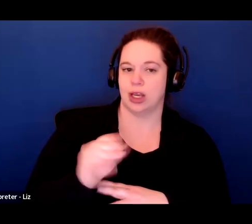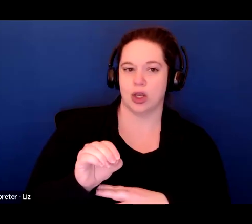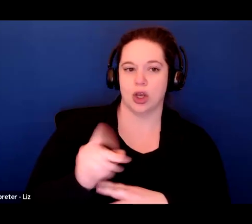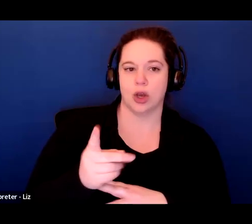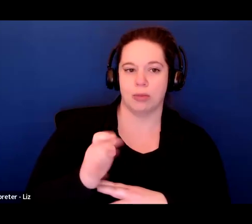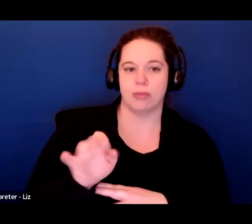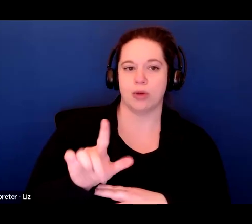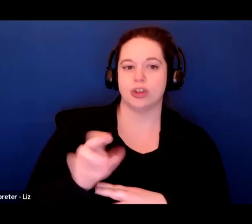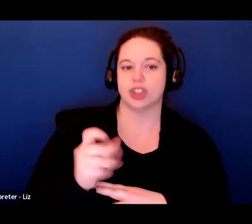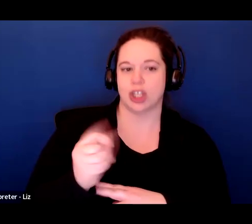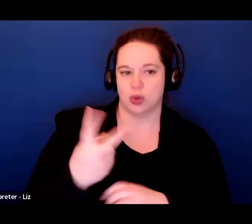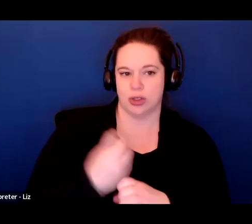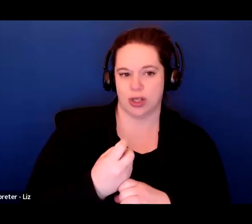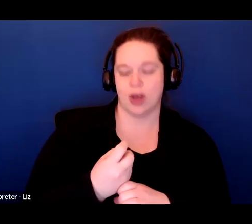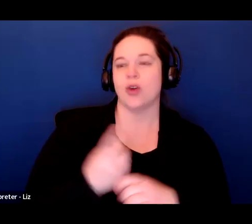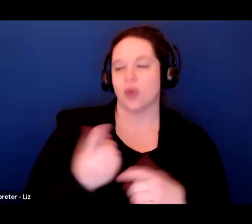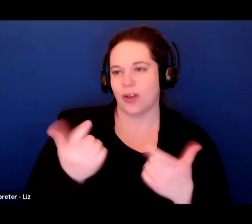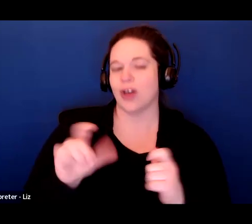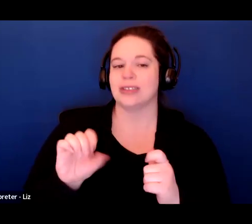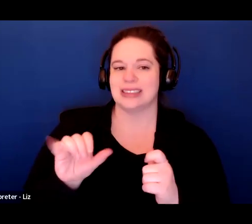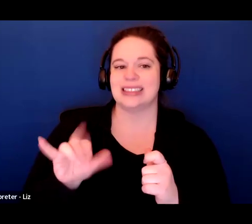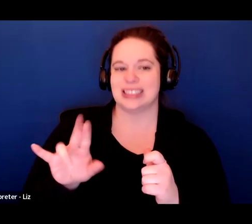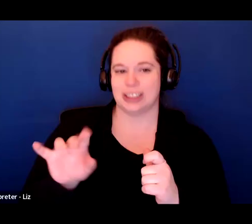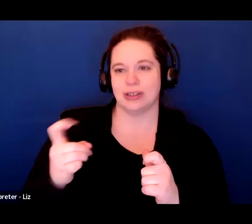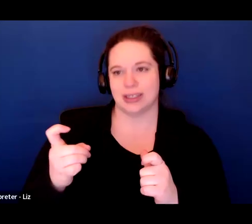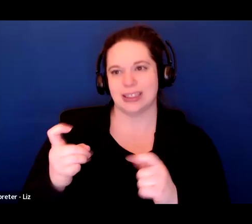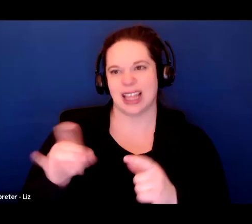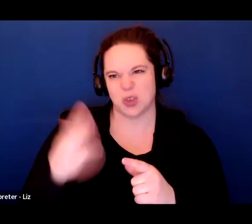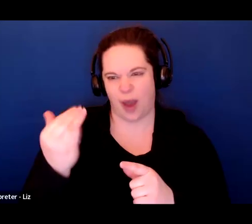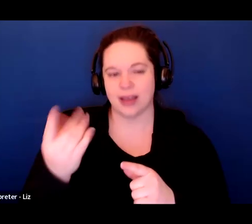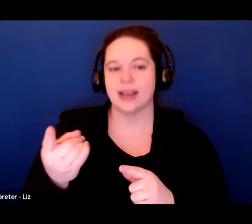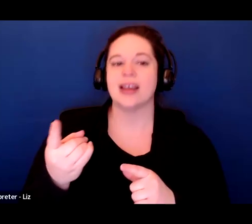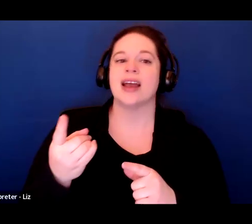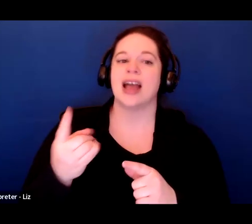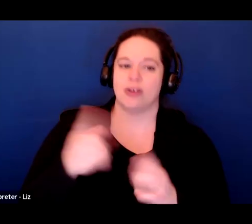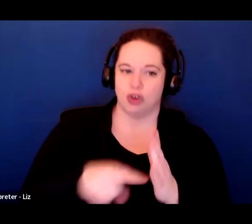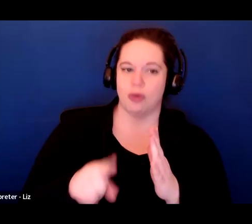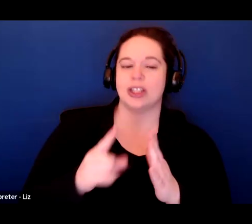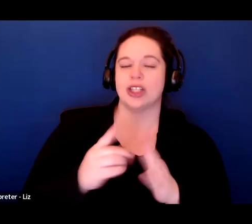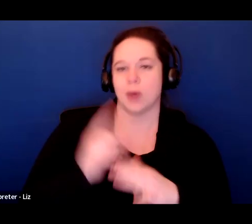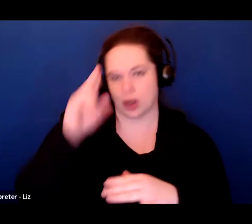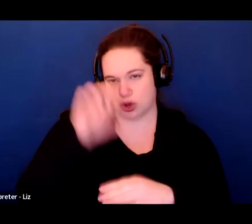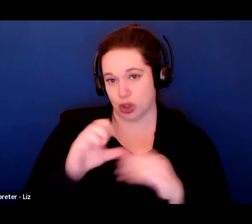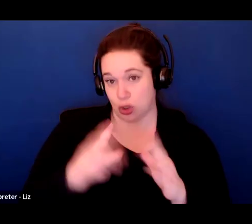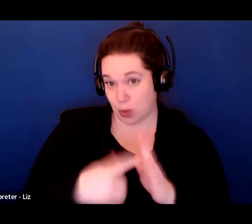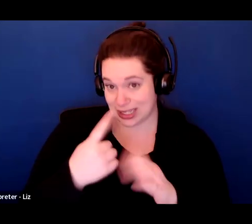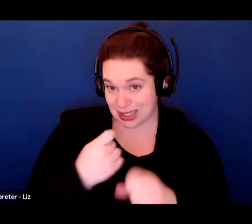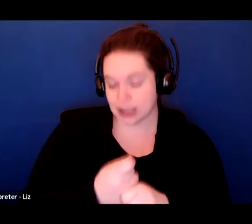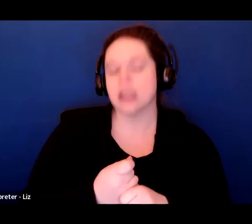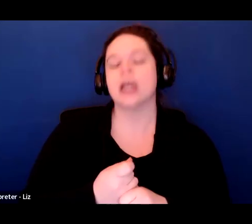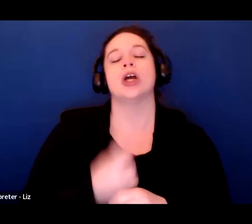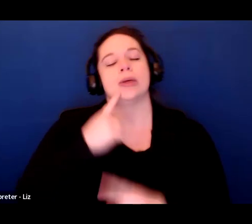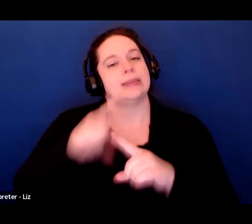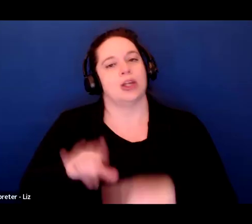syrinx. Okay, how often do I need to be checked by a neurosurgeon? Once a year. Well, that will be up to your neurosurgeon to